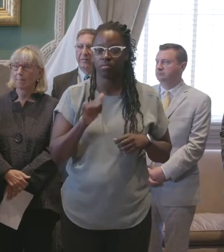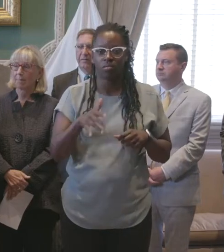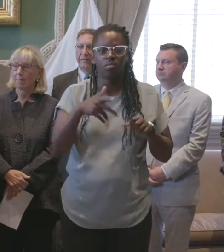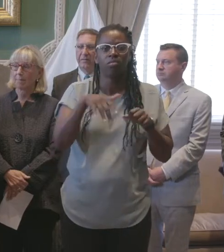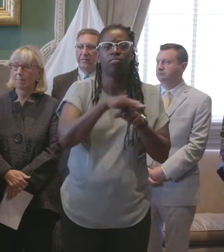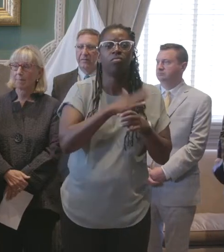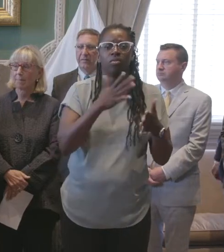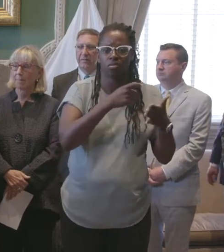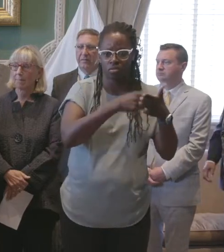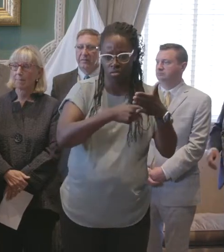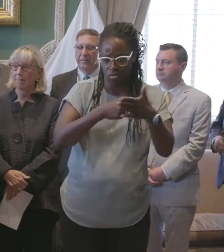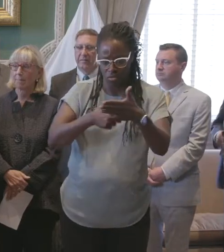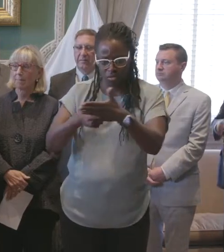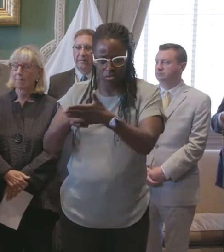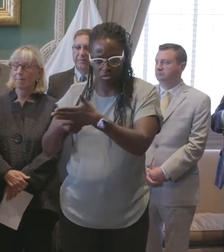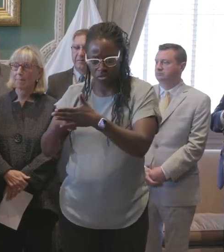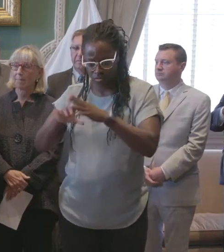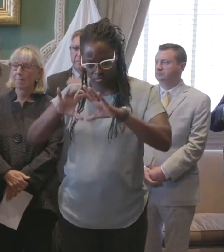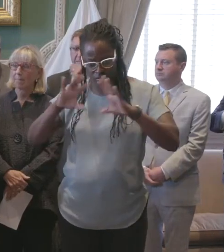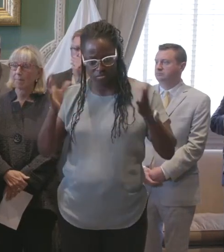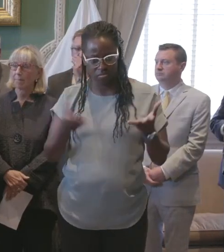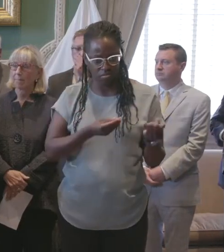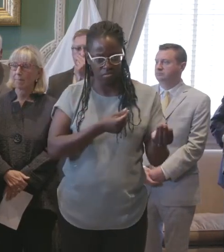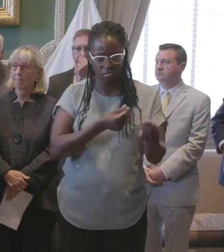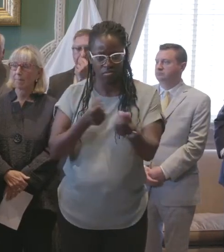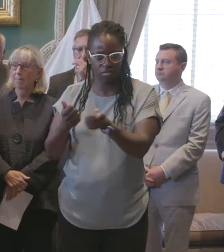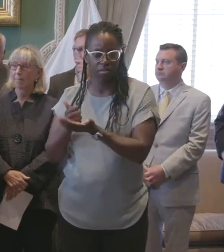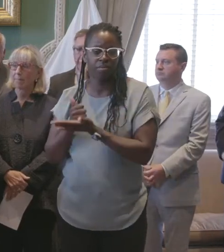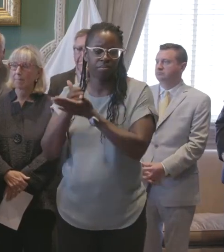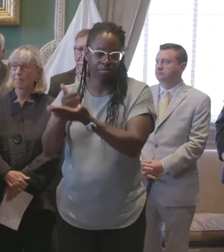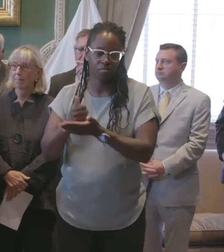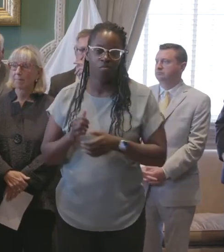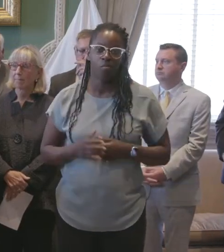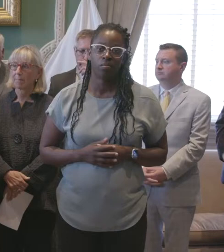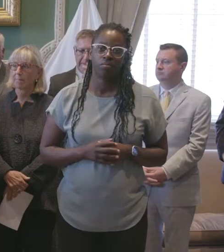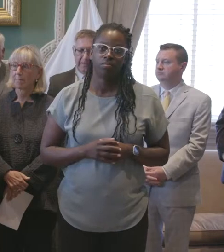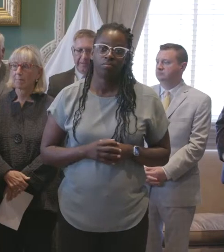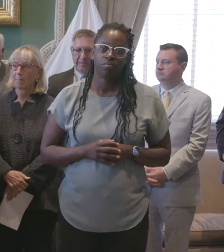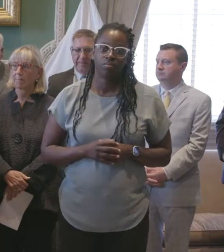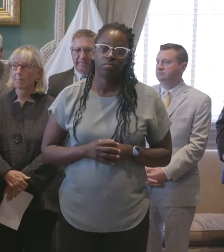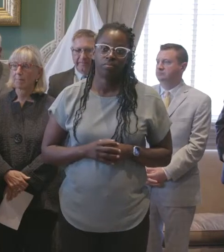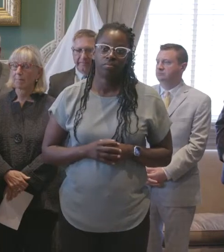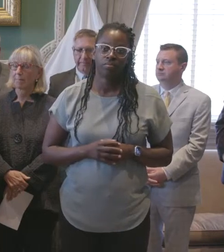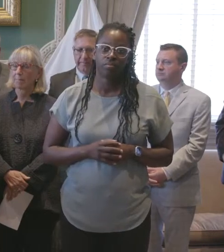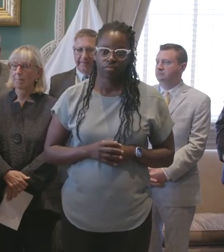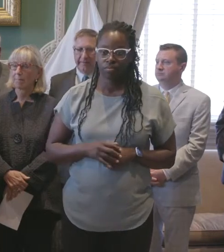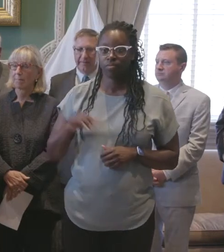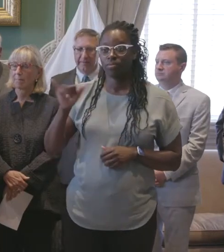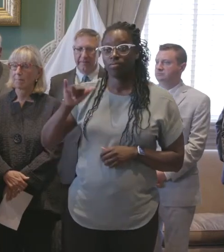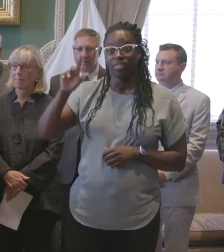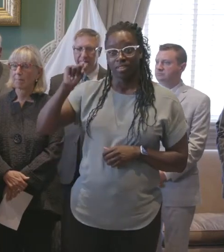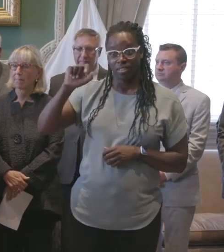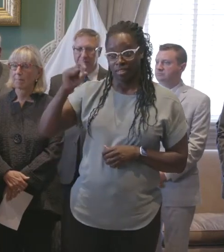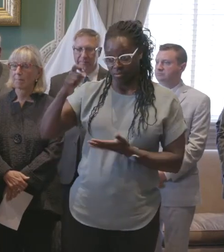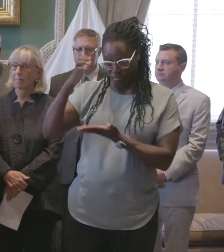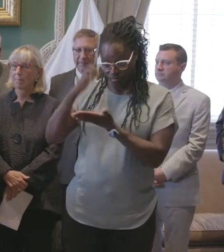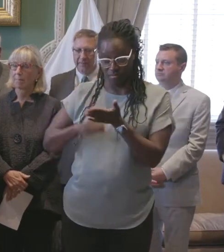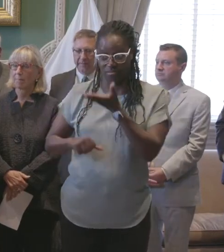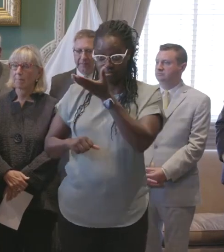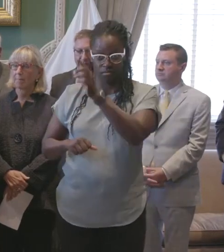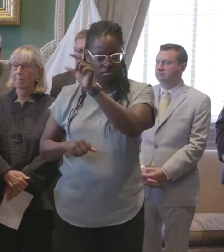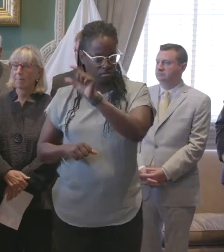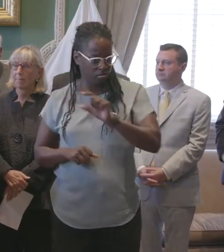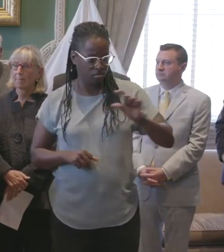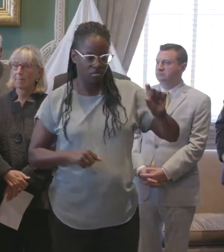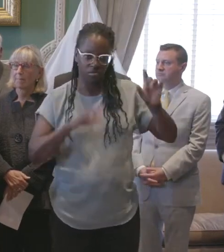Boston. And it includes maximizing $250 million in surtax revenue by pledging it to this Commonwealth Transportation Fund, where we can leverage that